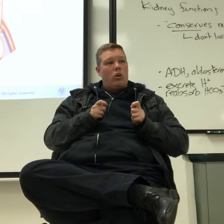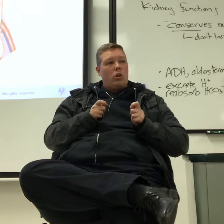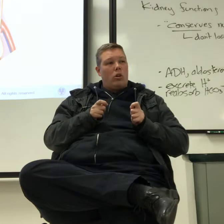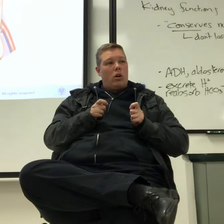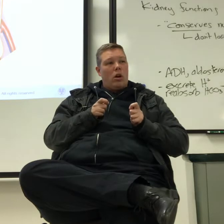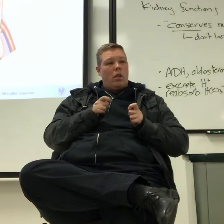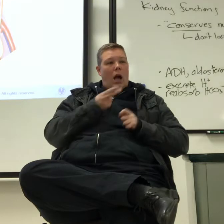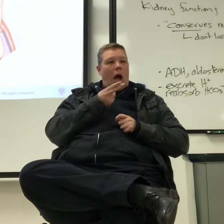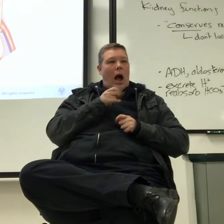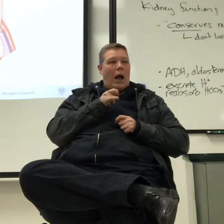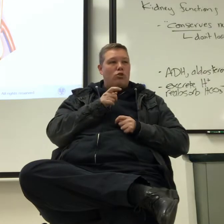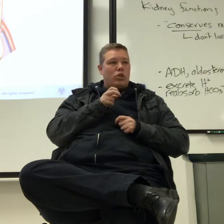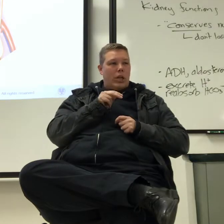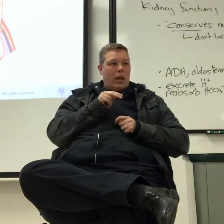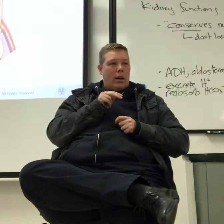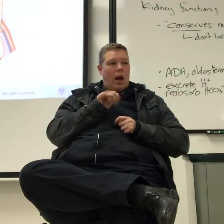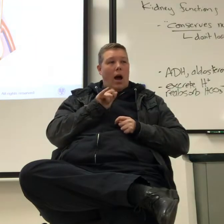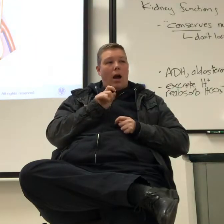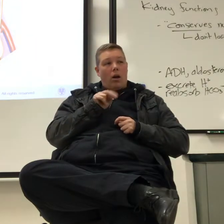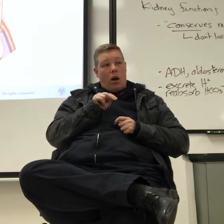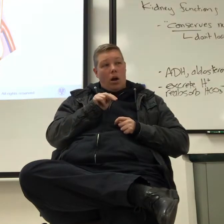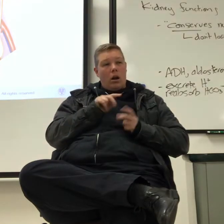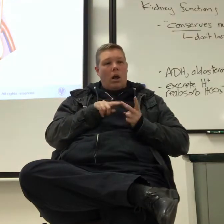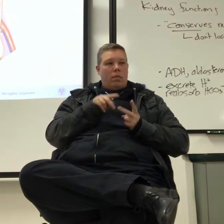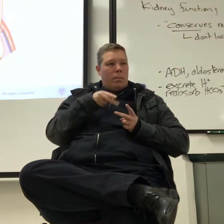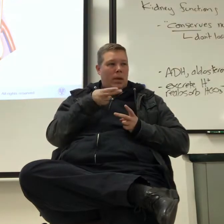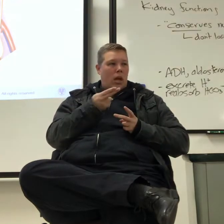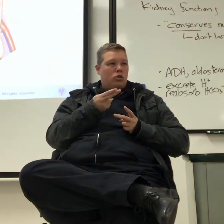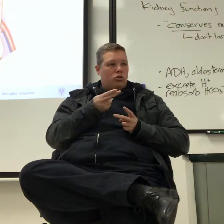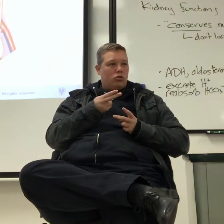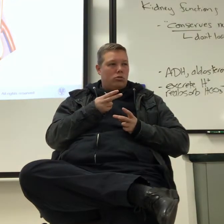hydrogen ions and bicarbonate, you can affect pH and help regulate it.